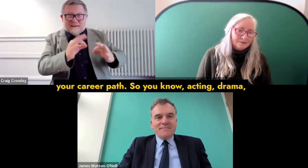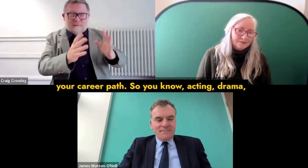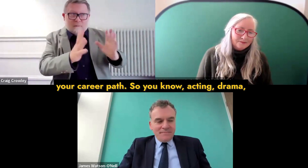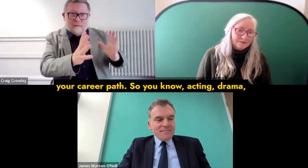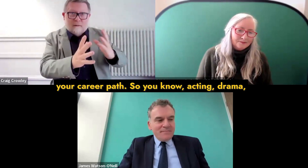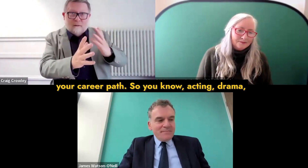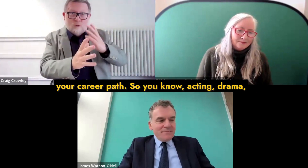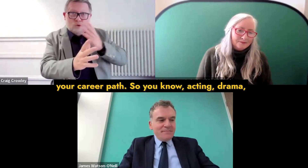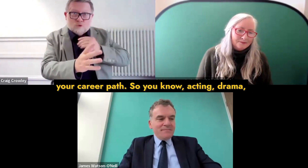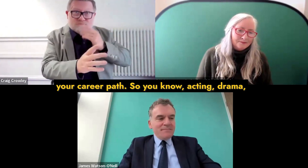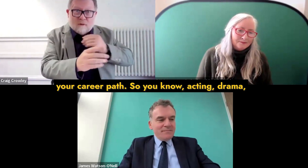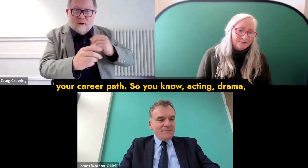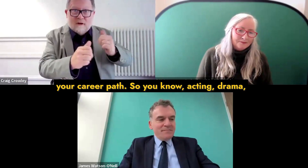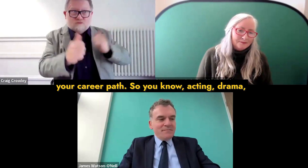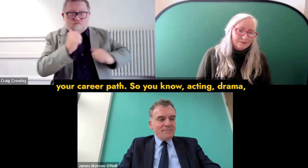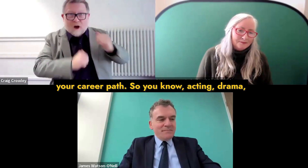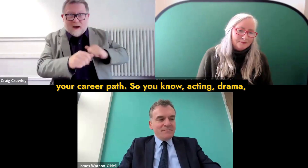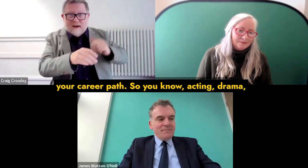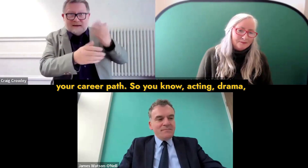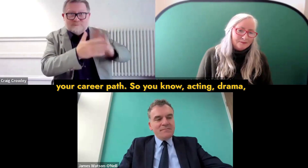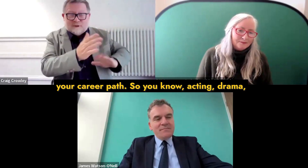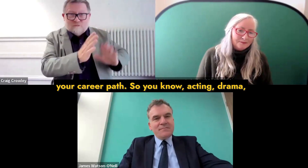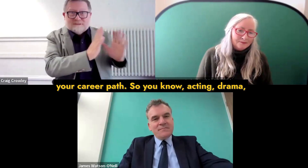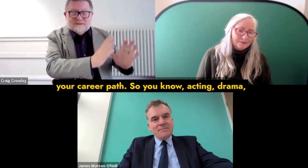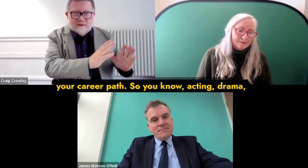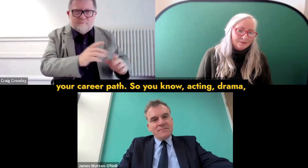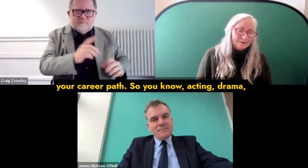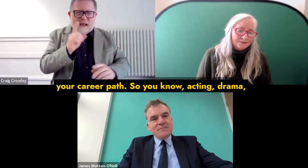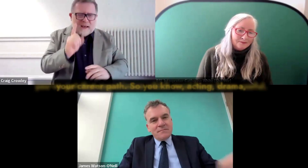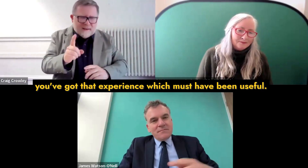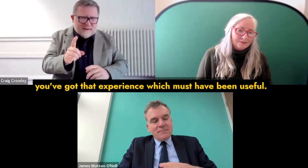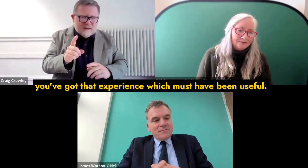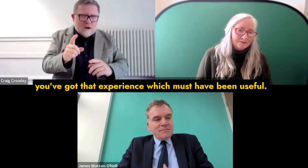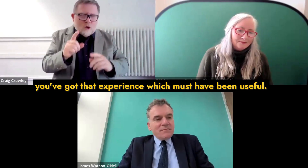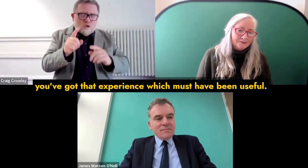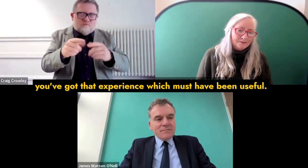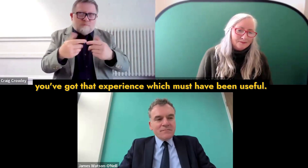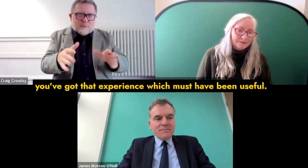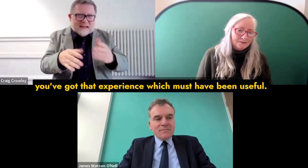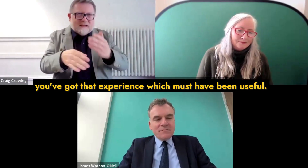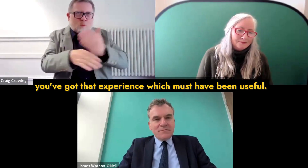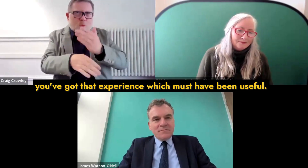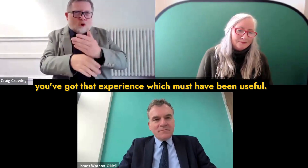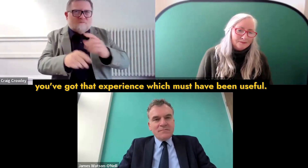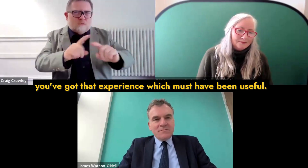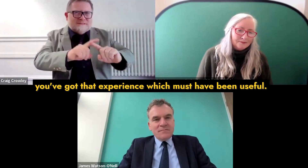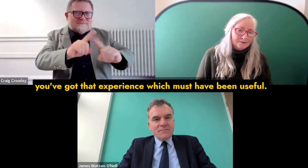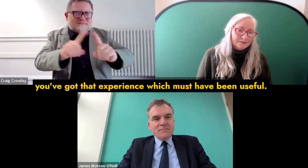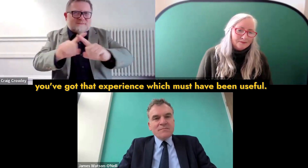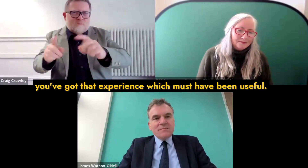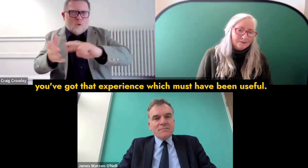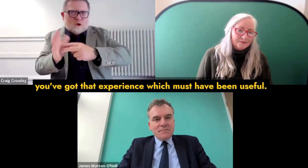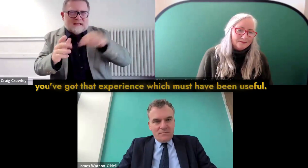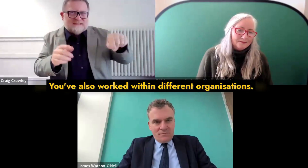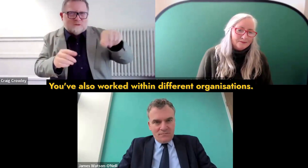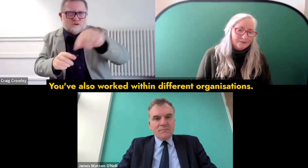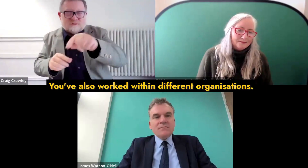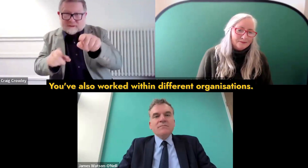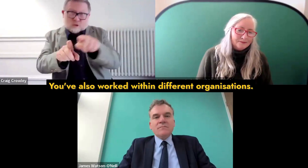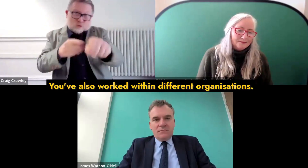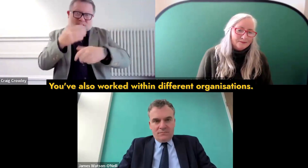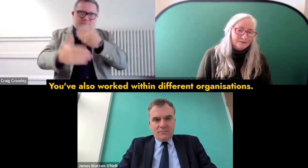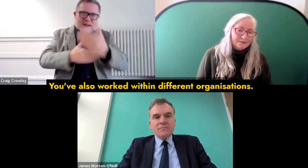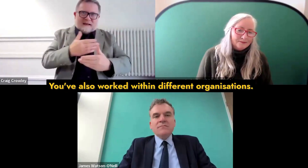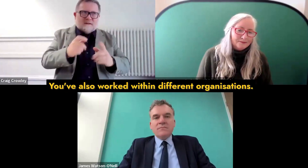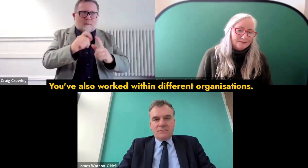path. So, you know, acting, drama, you've got that experience, which must have been useful. You've